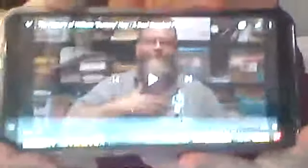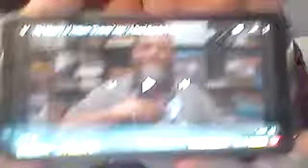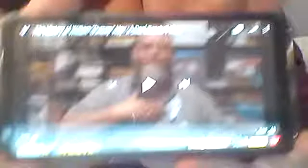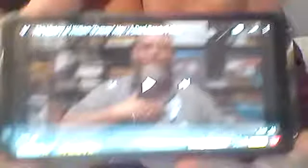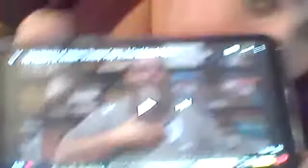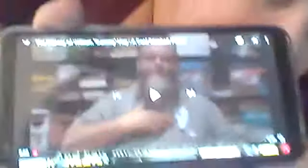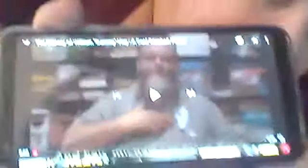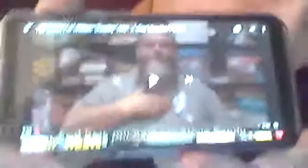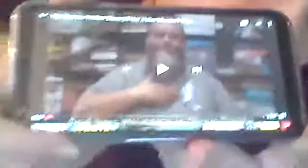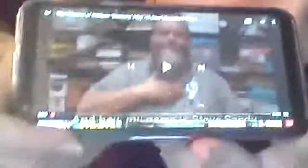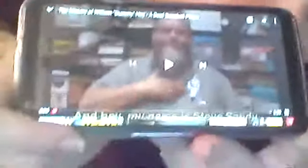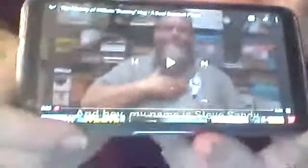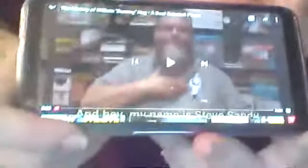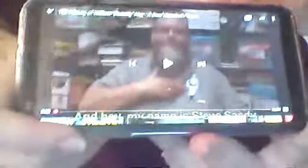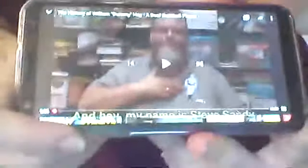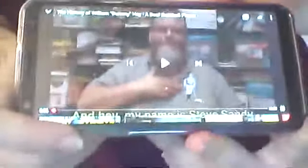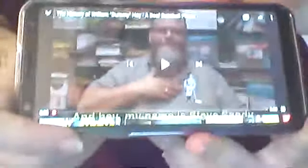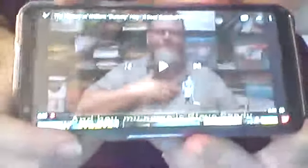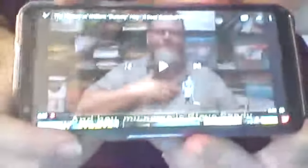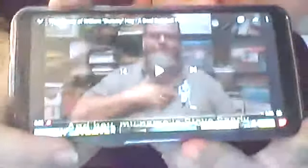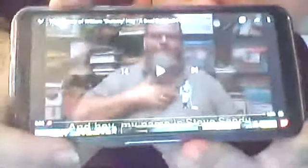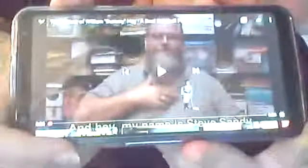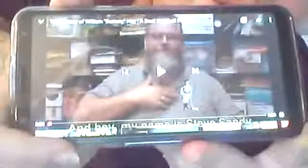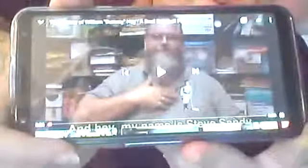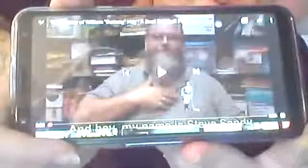Can you guys see that or no? It's really blurry, huh?